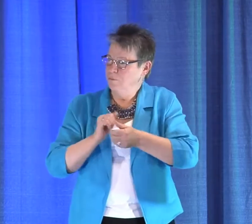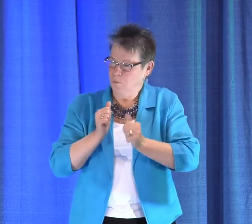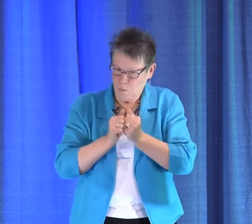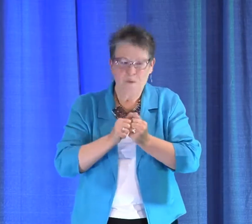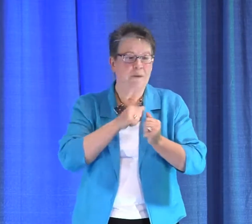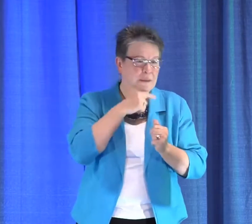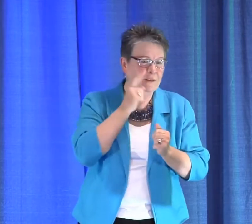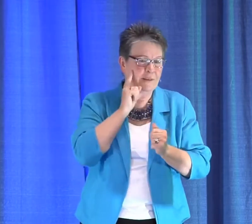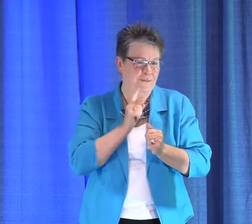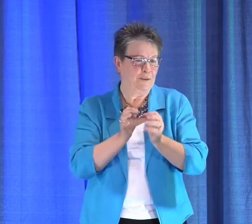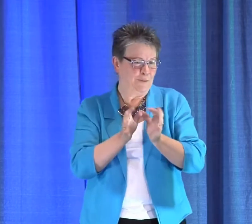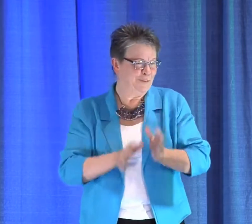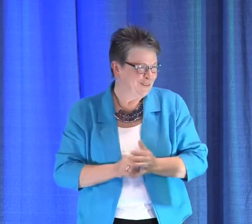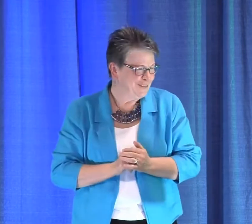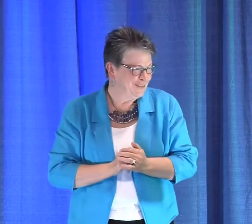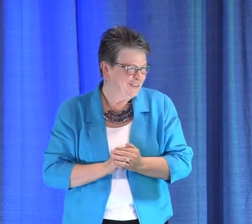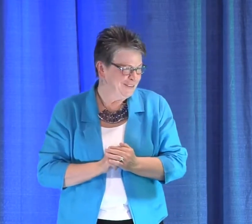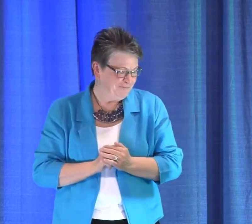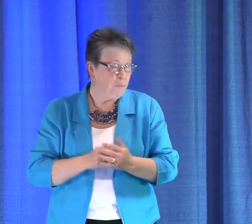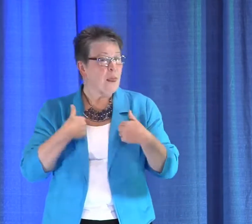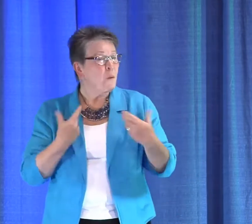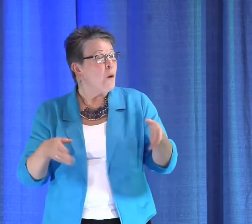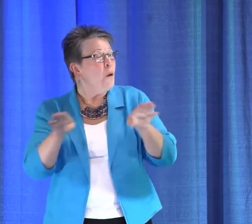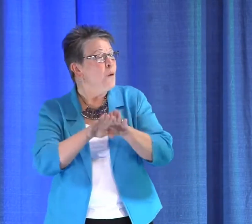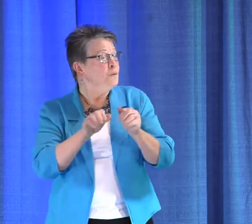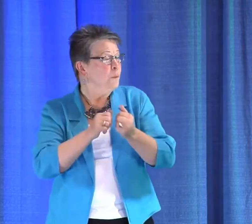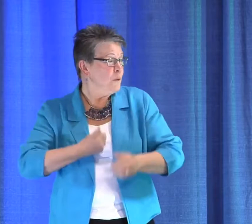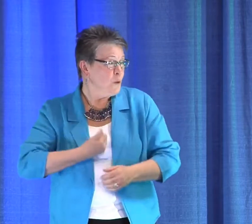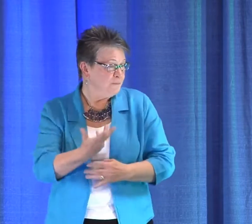We will increase our collaboration between deaf and hearing interpreters.